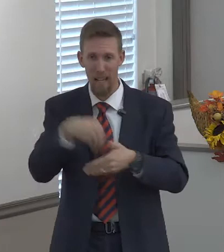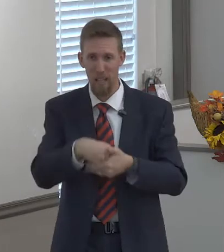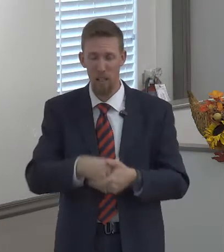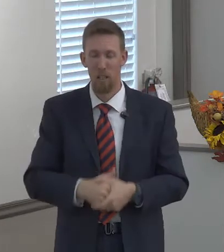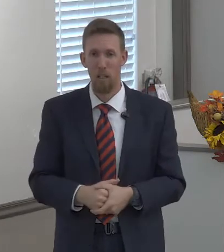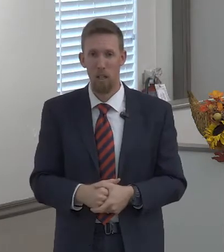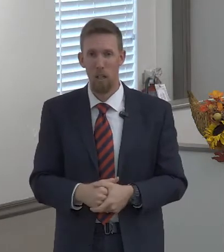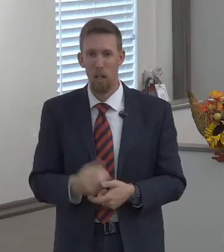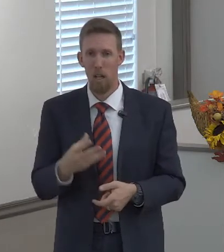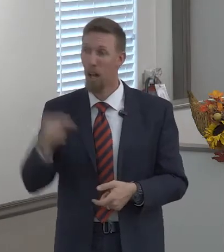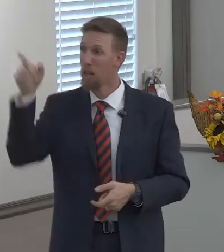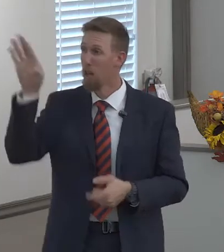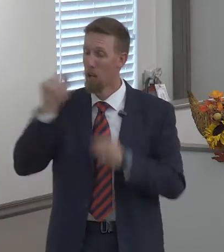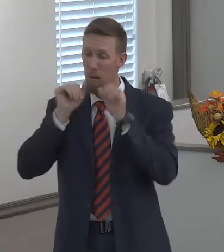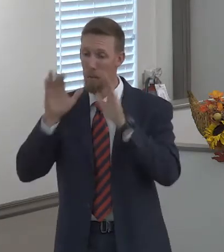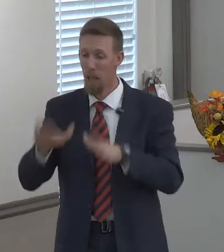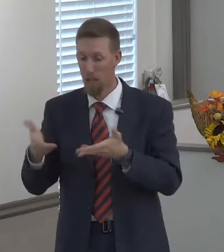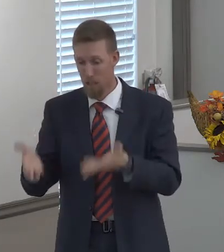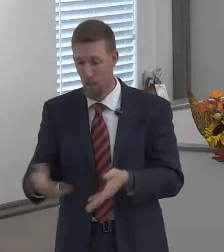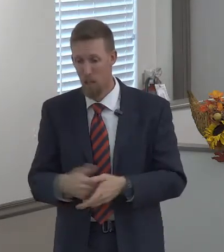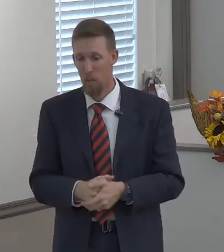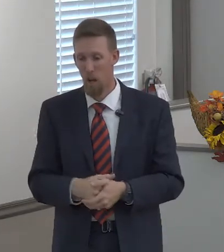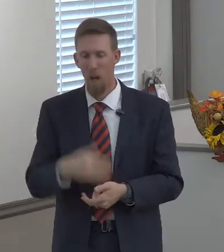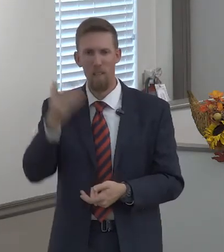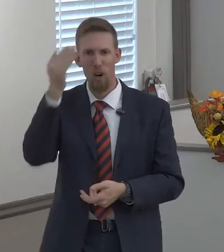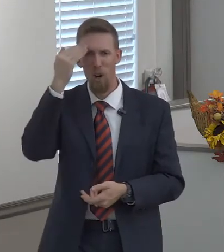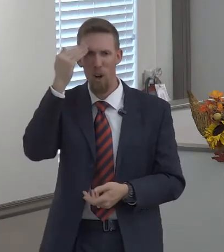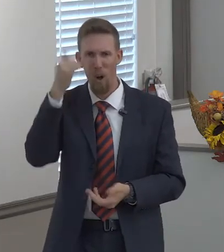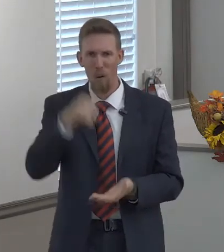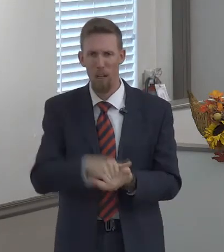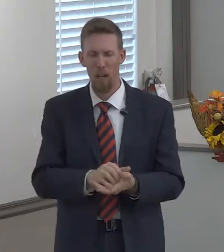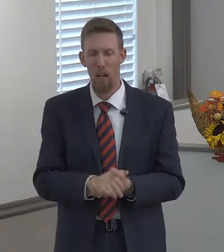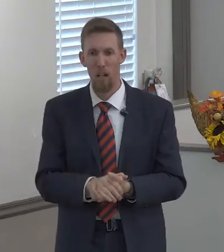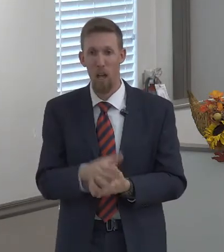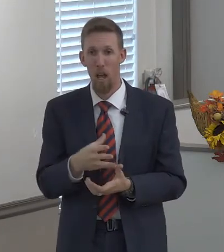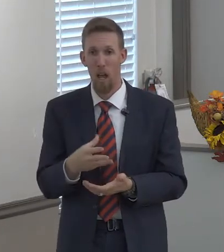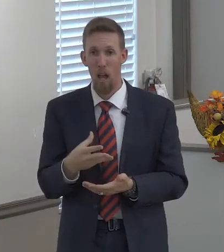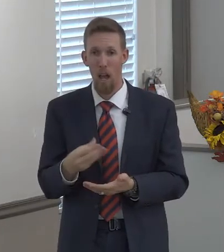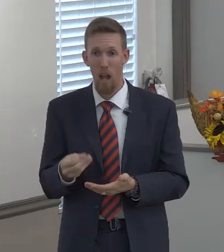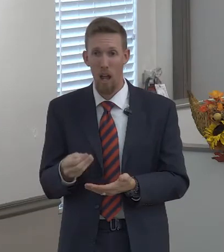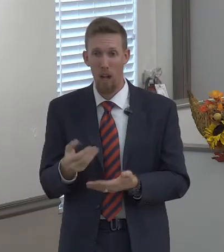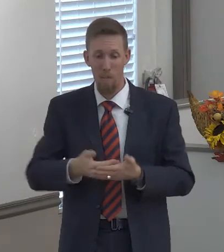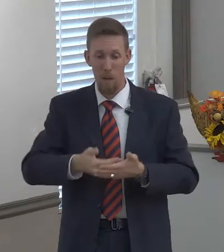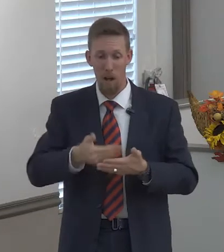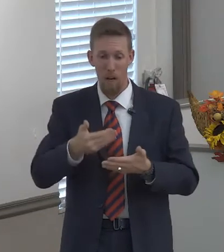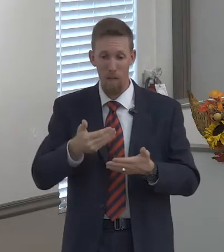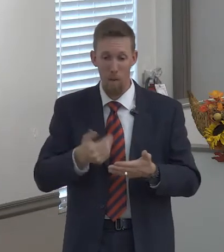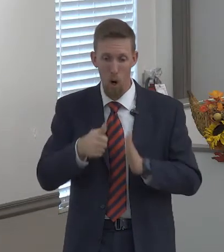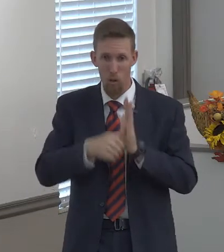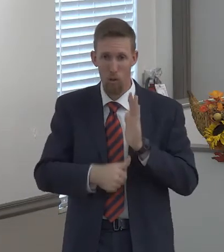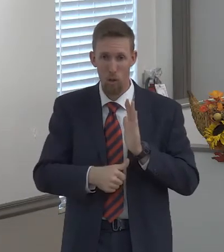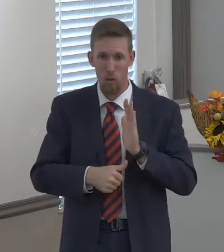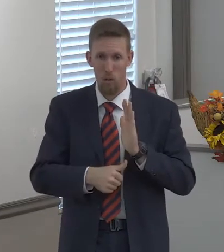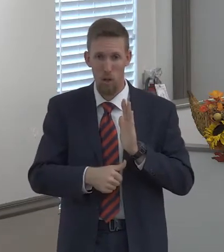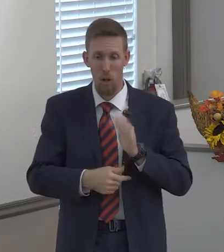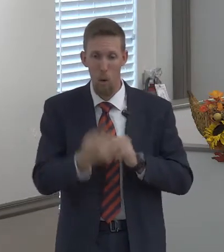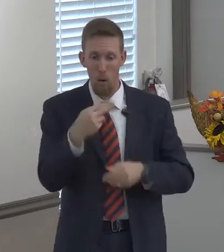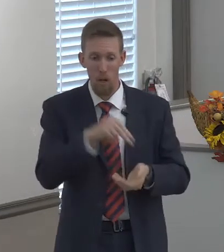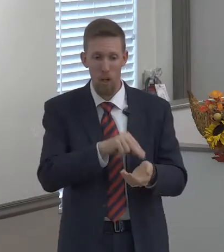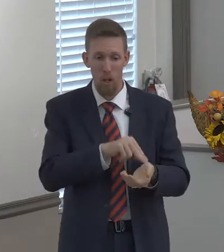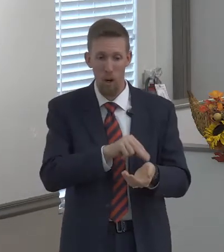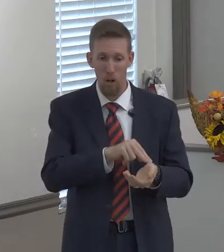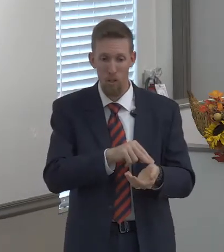bothered him about the fact of going into surgery that quite possibly he might never come